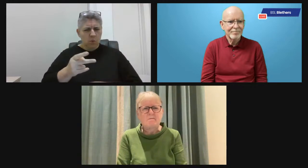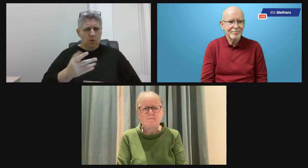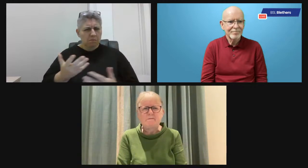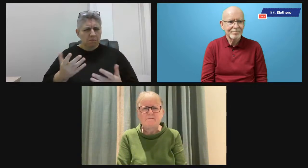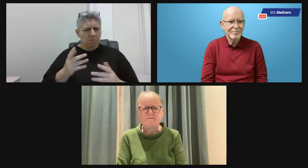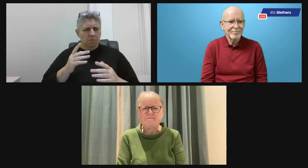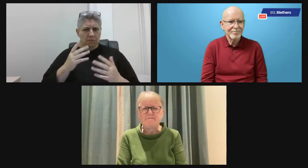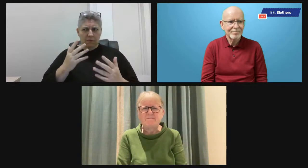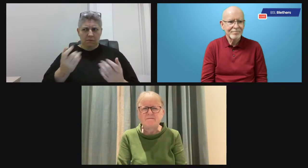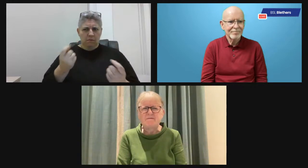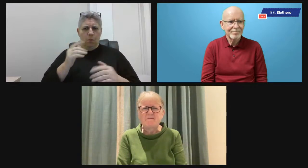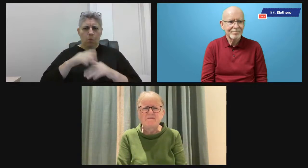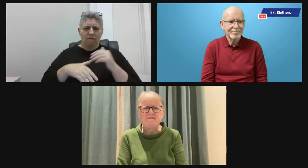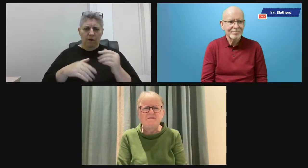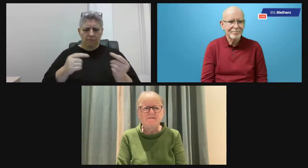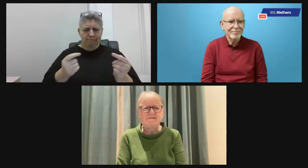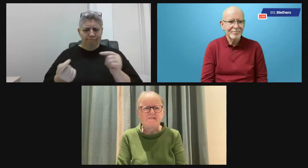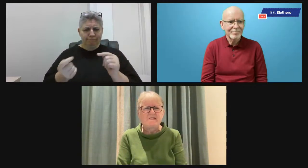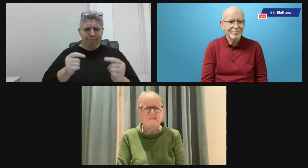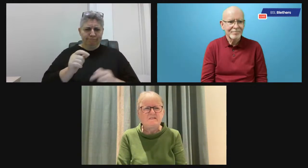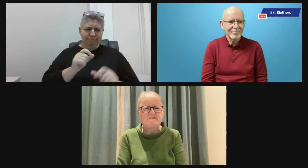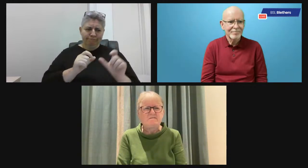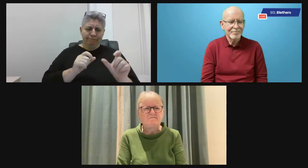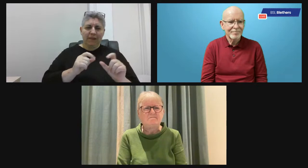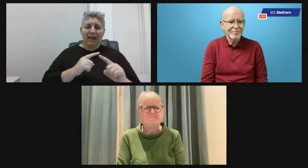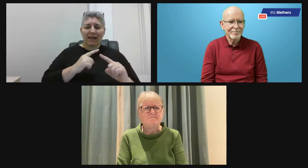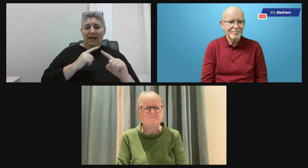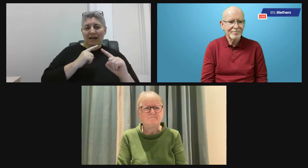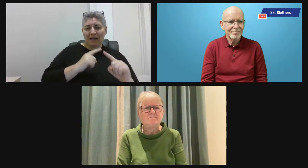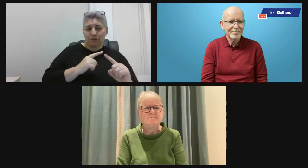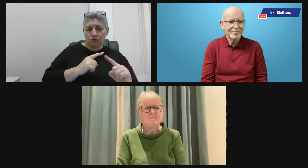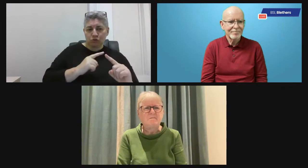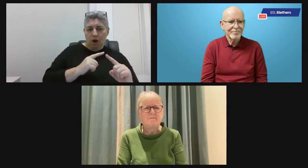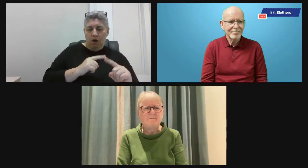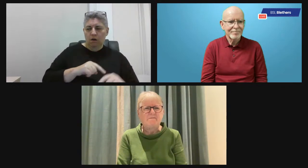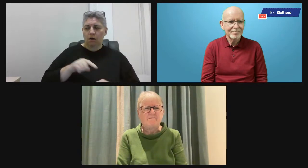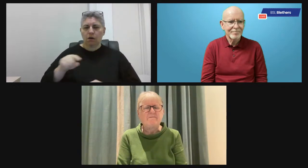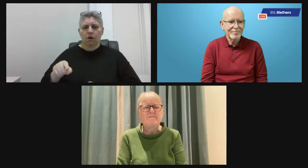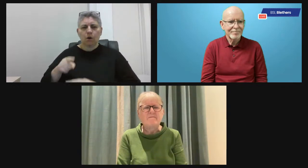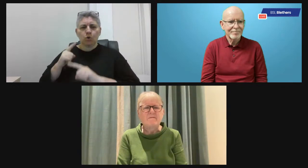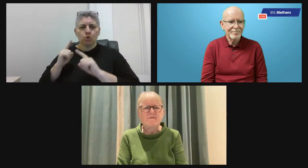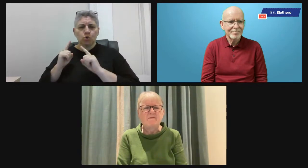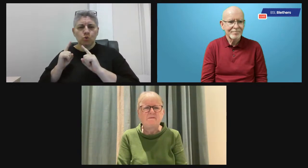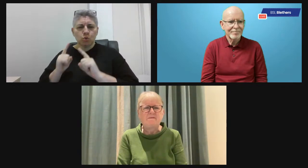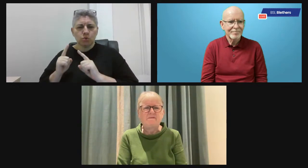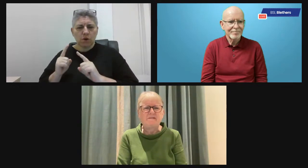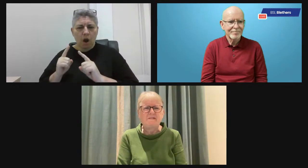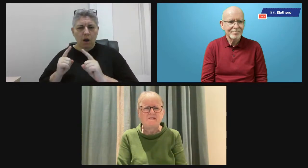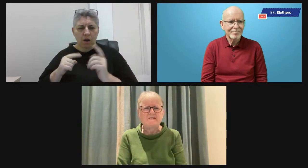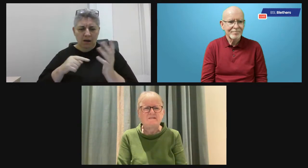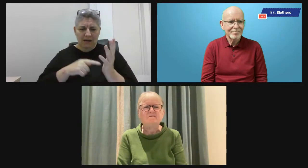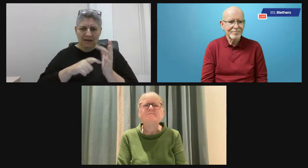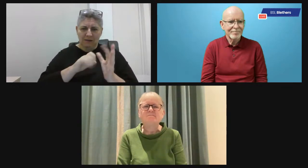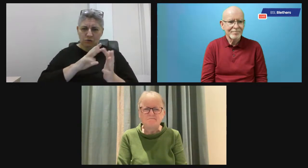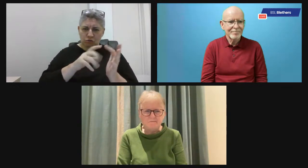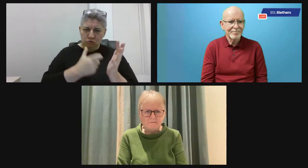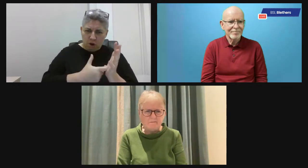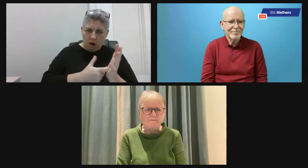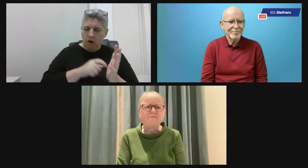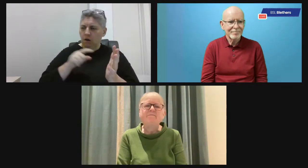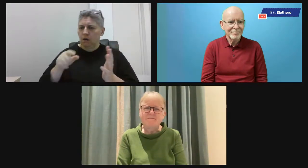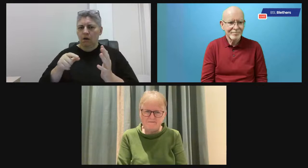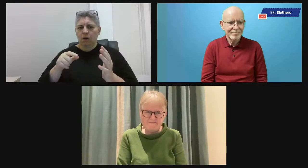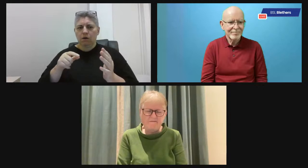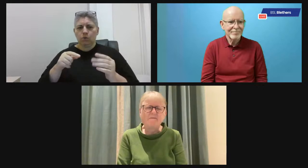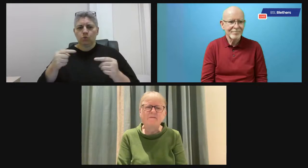is, well, I suppose before I ask, I want to clarify, there is a debate over the word